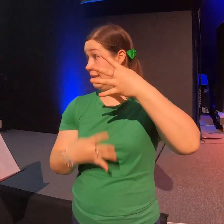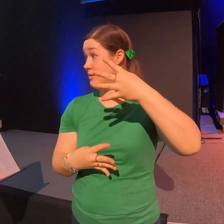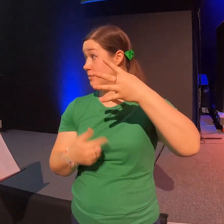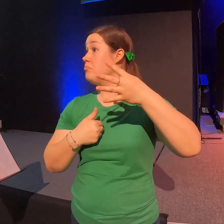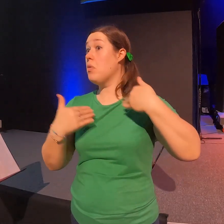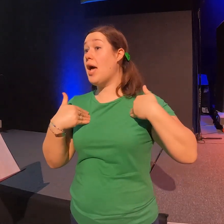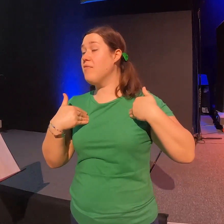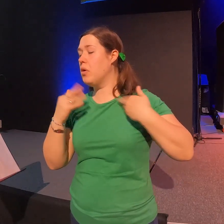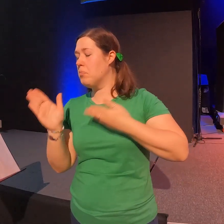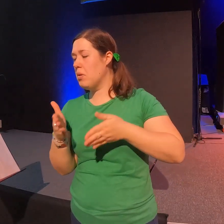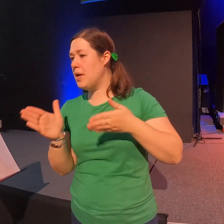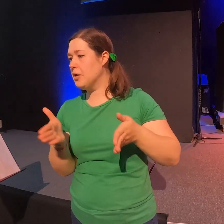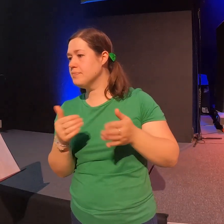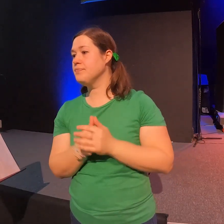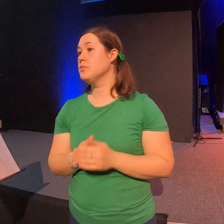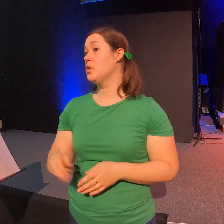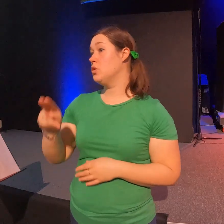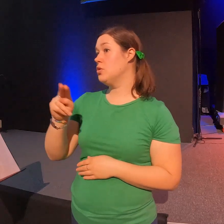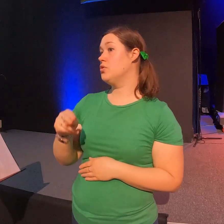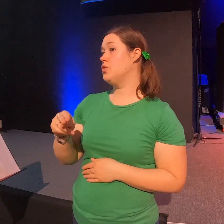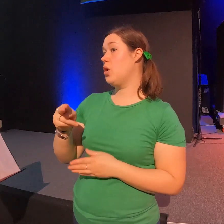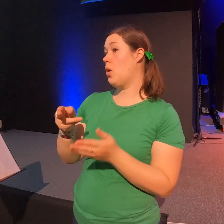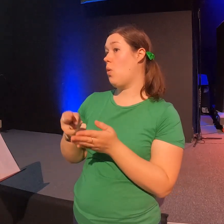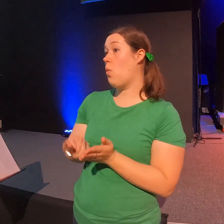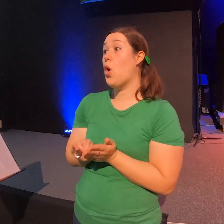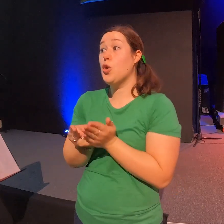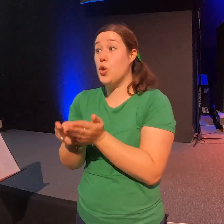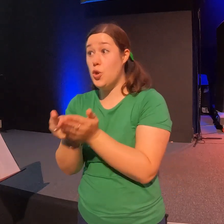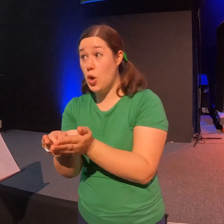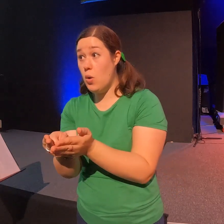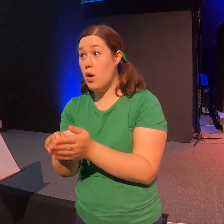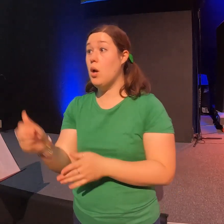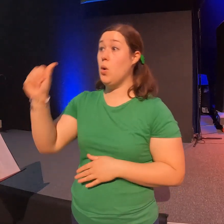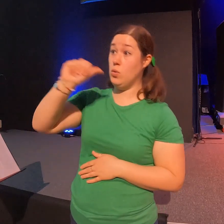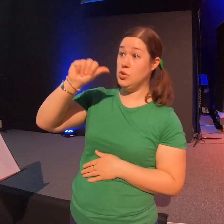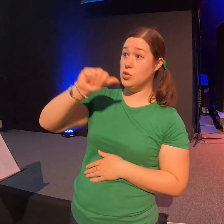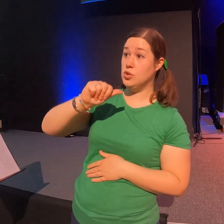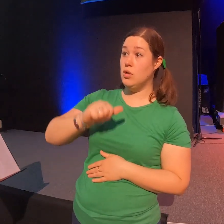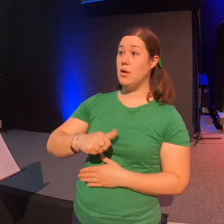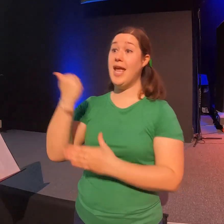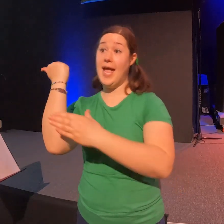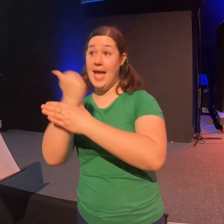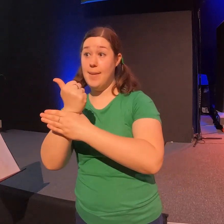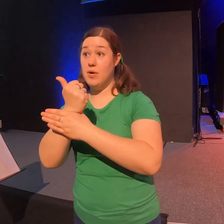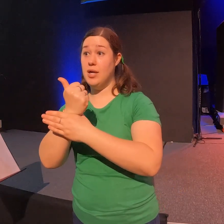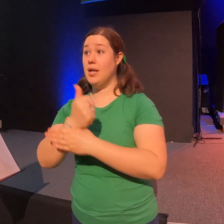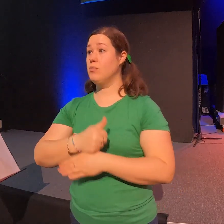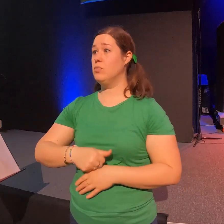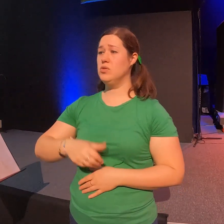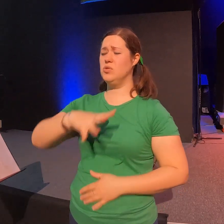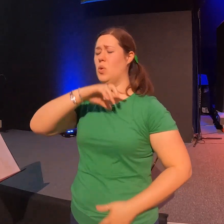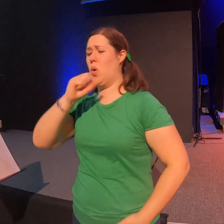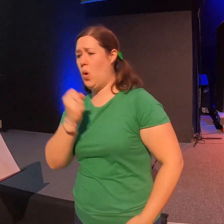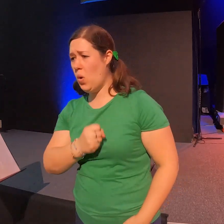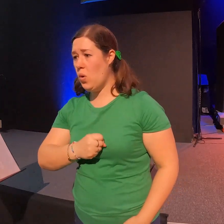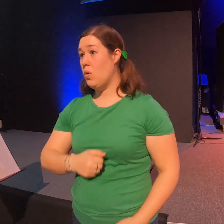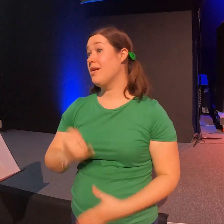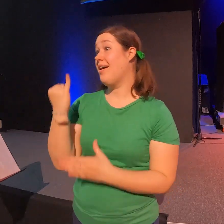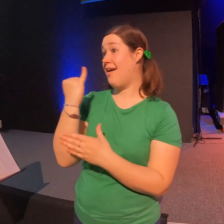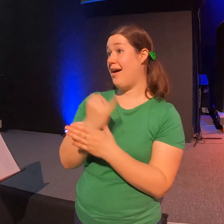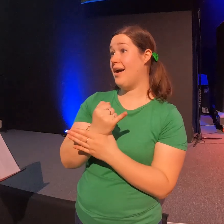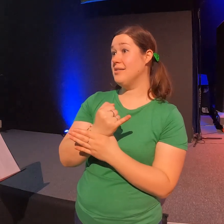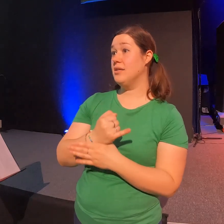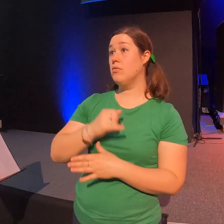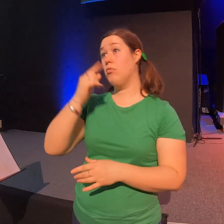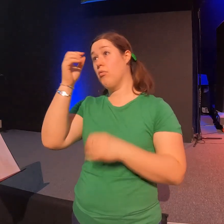ready for this? Noah was a drunk. Abraham was too old. Isaac was a daydreamer. Jacob was a liar.